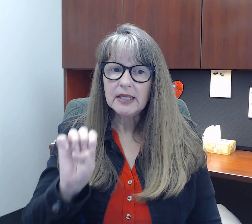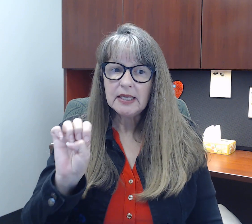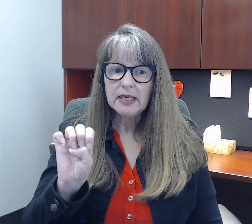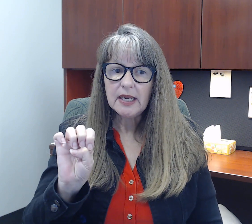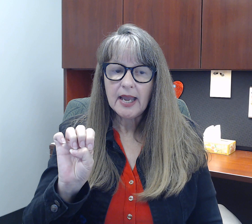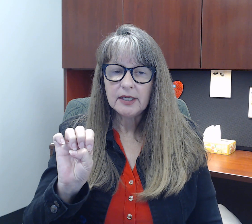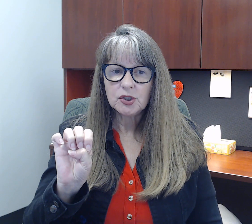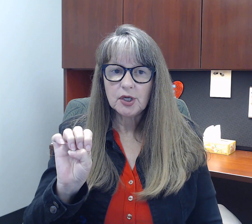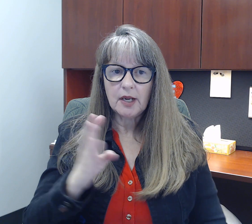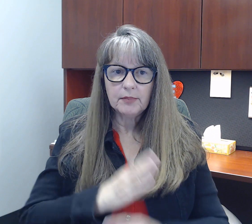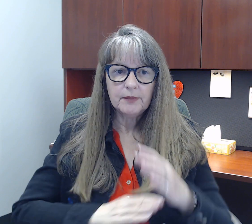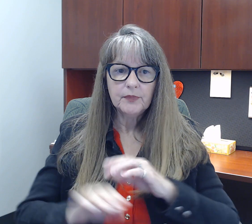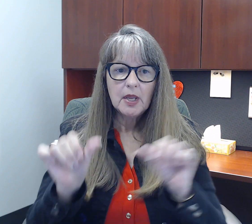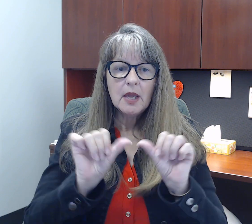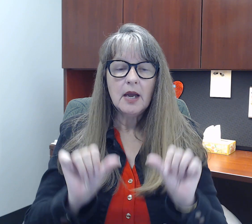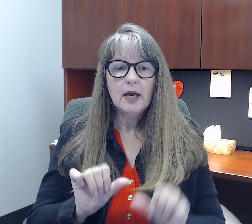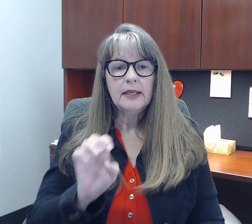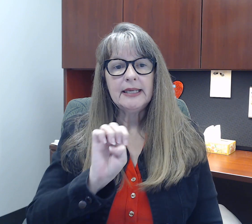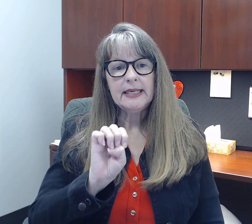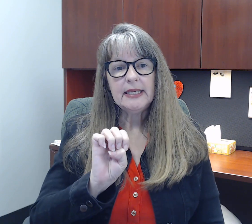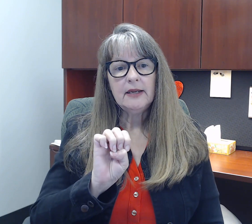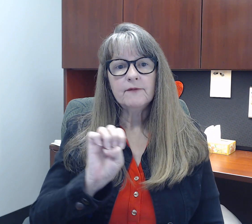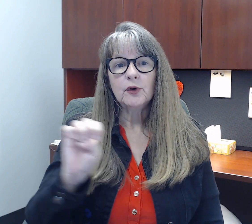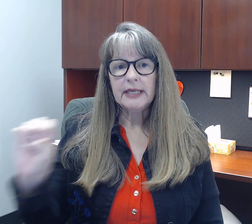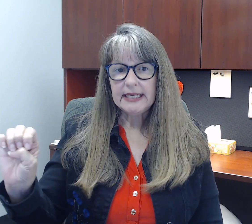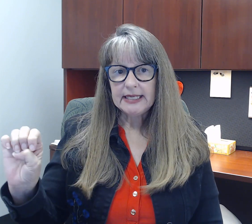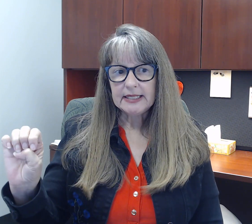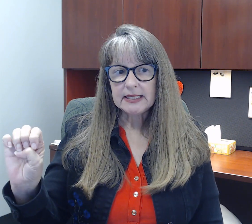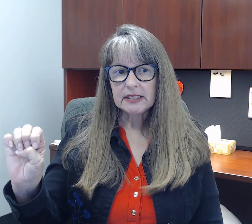E hand shape. E for east.